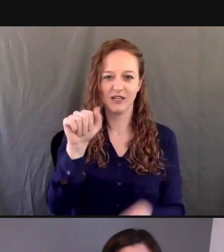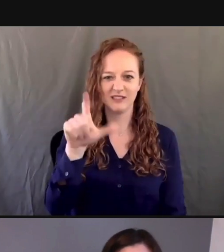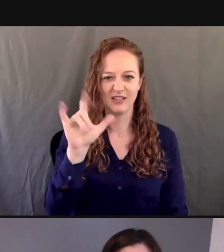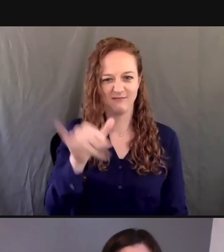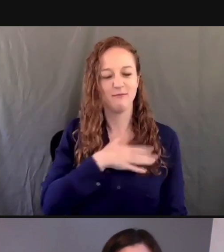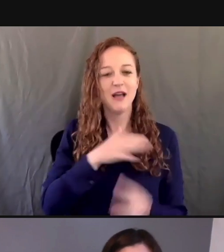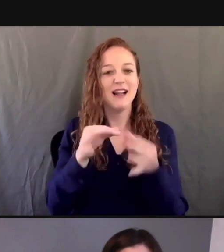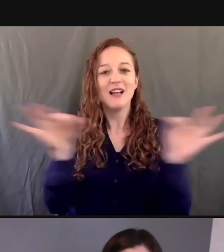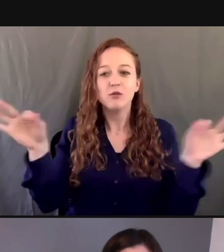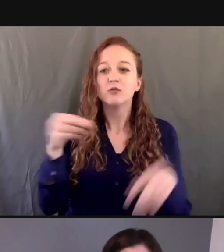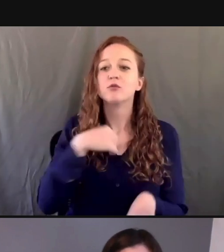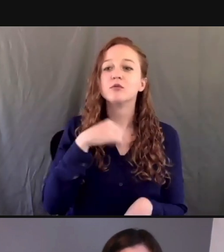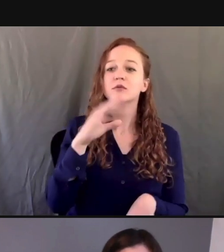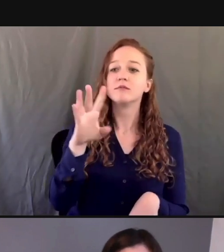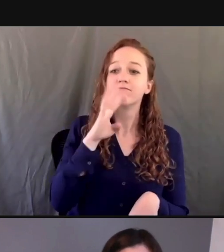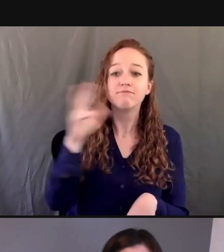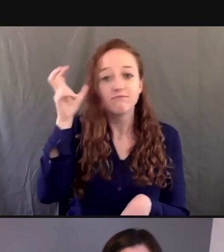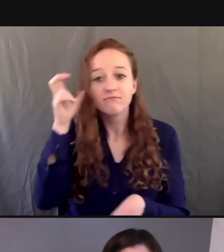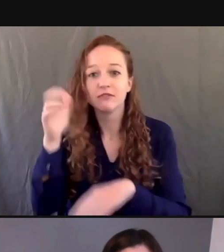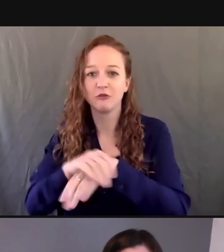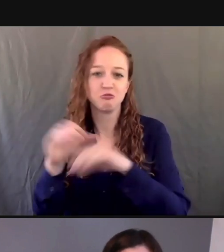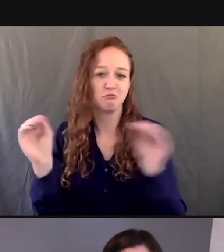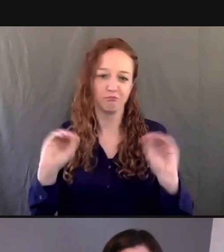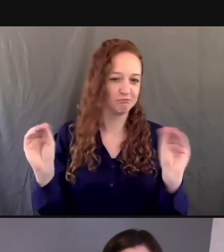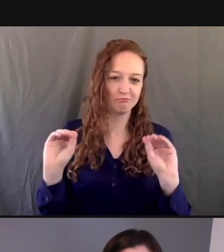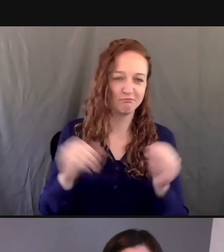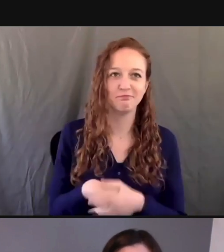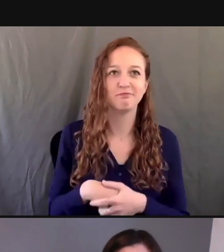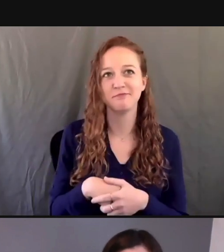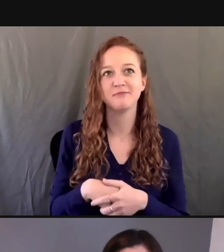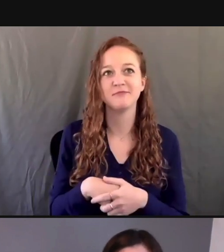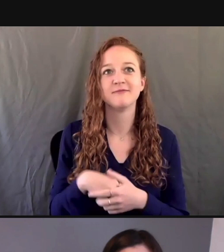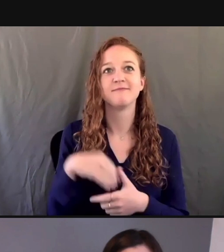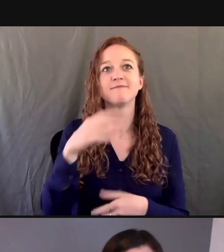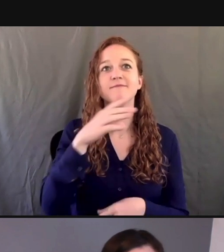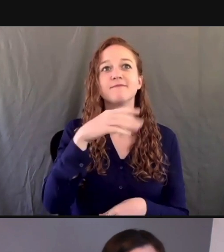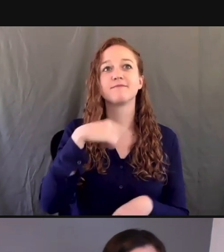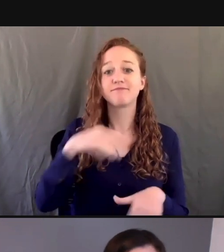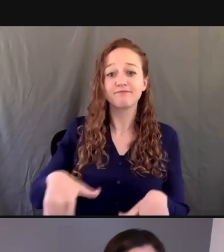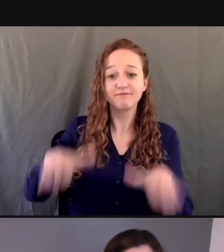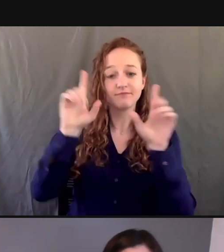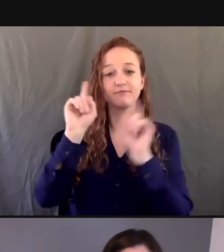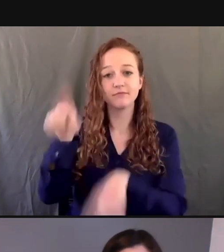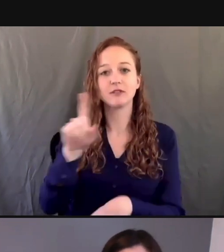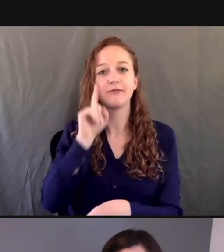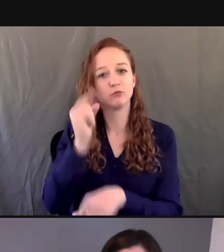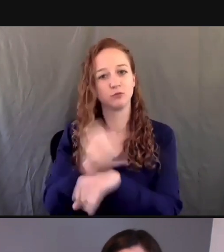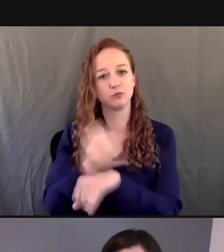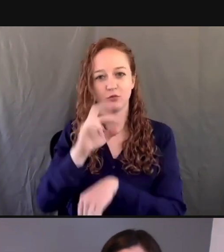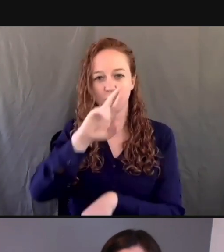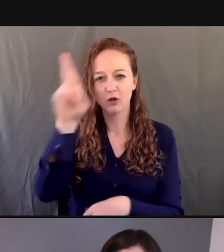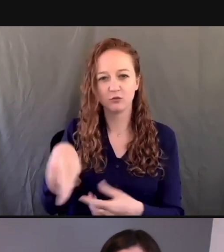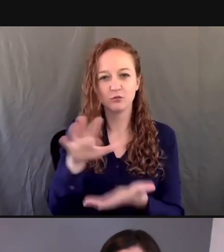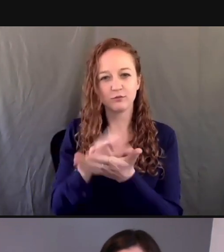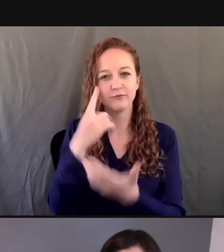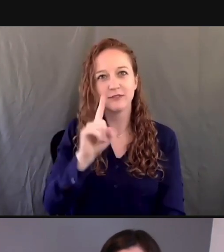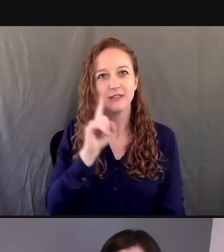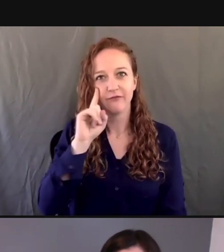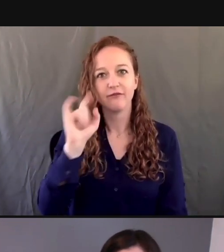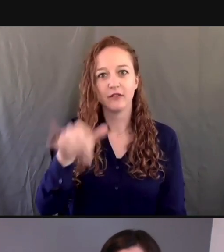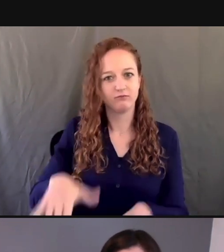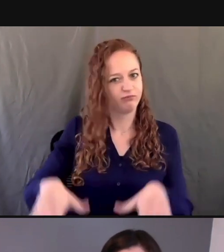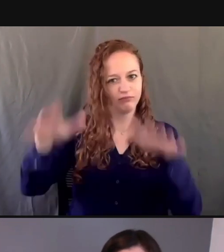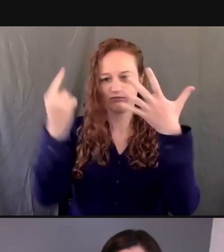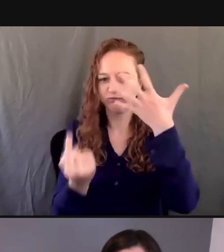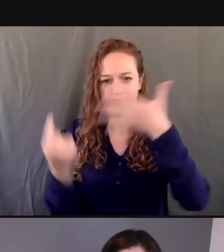woodworking, building a bed, dining room table. I love taking care of my plants and growing them. I also enjoy spending time